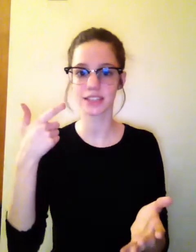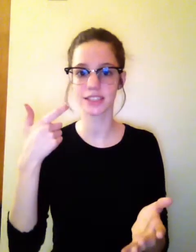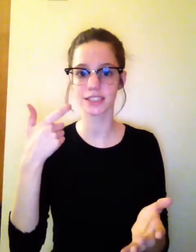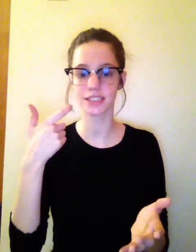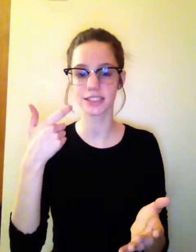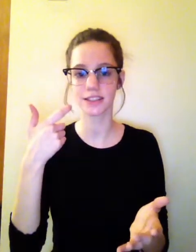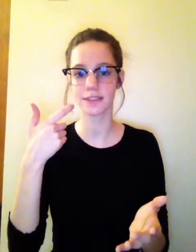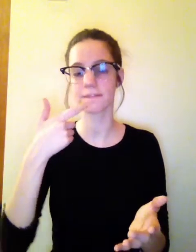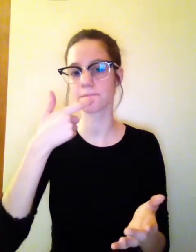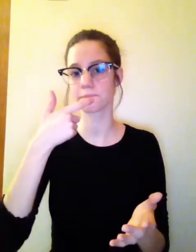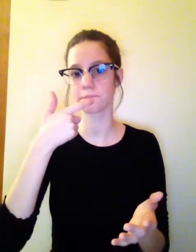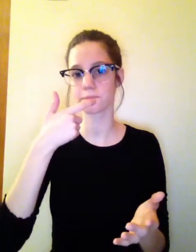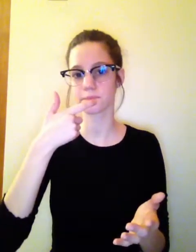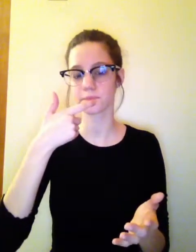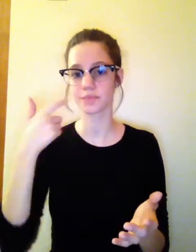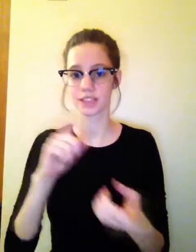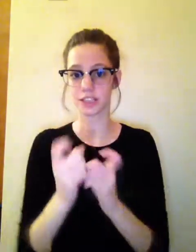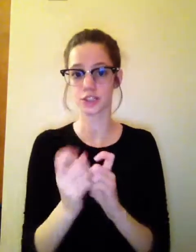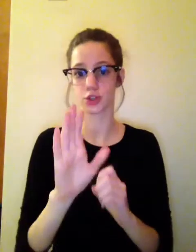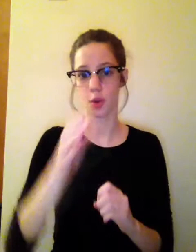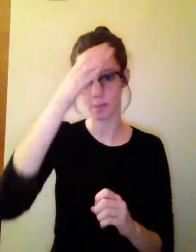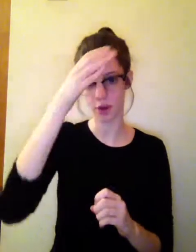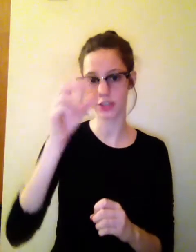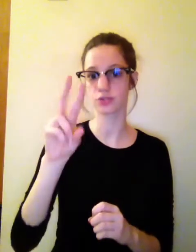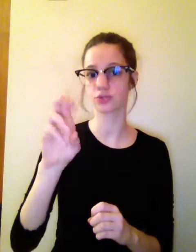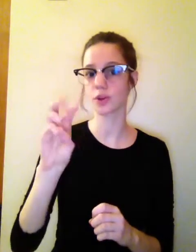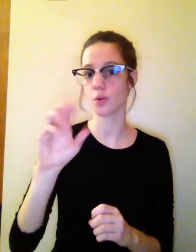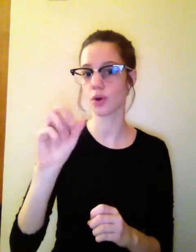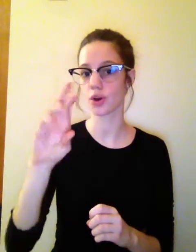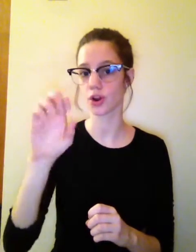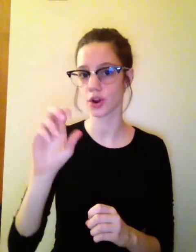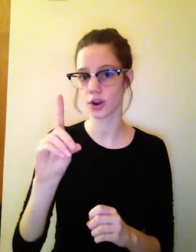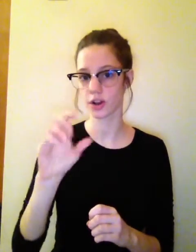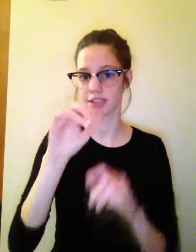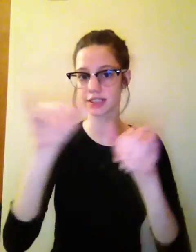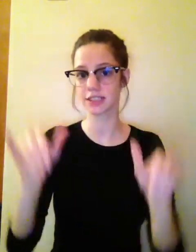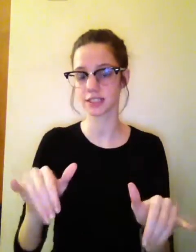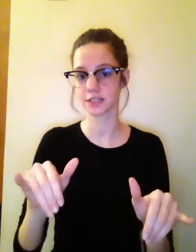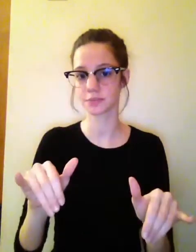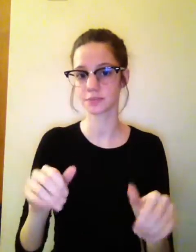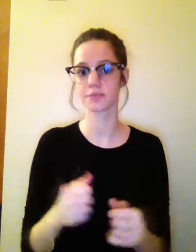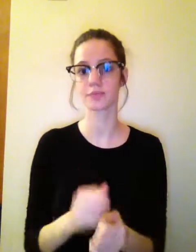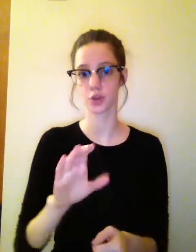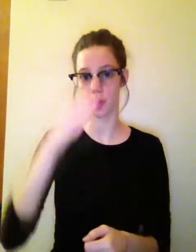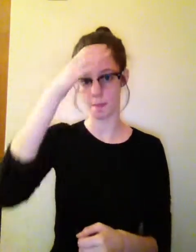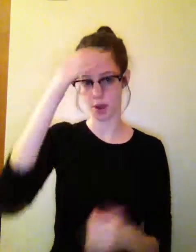reward system. They flood your brain with a chemical called dopamine. This